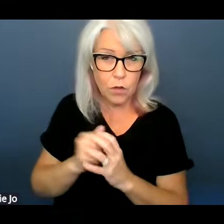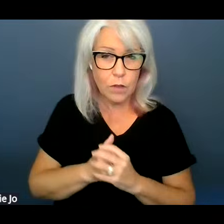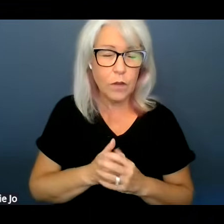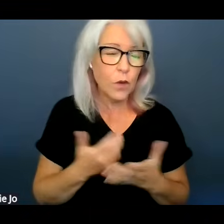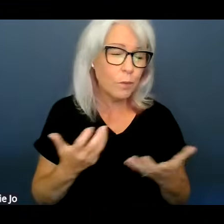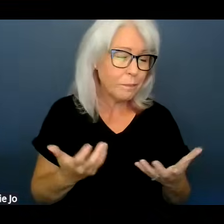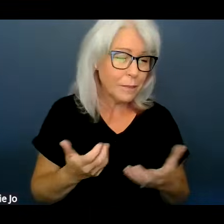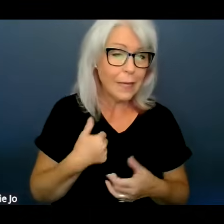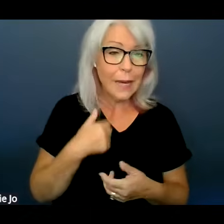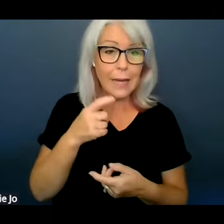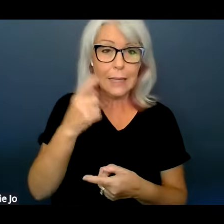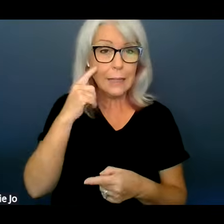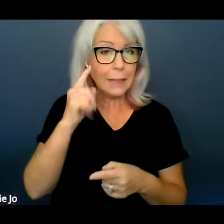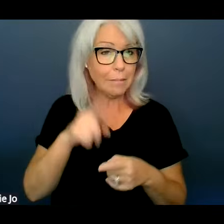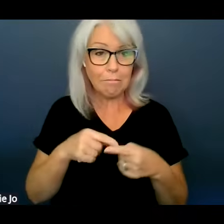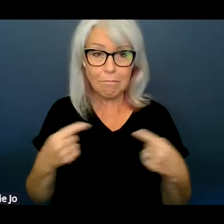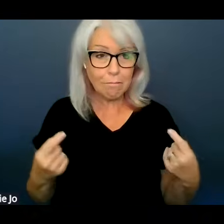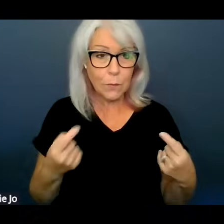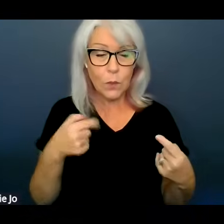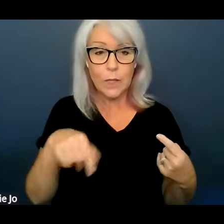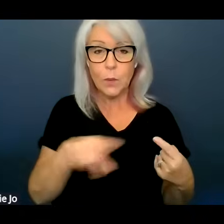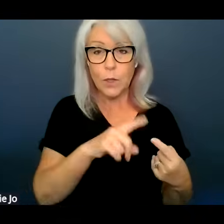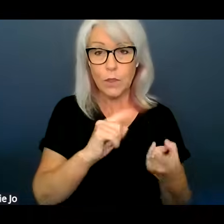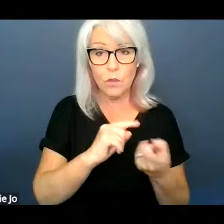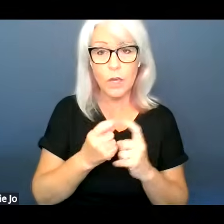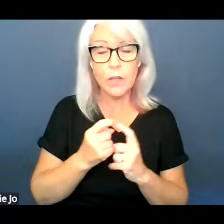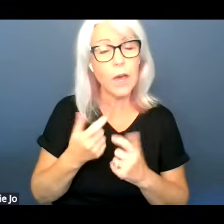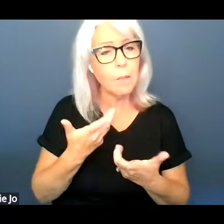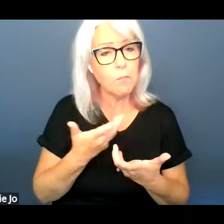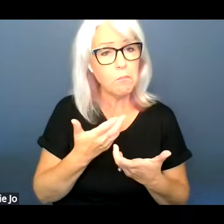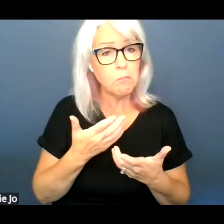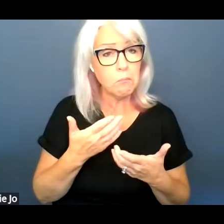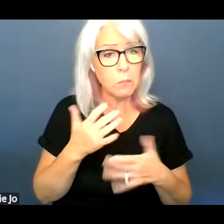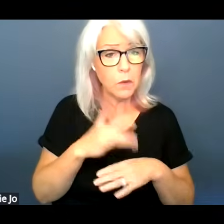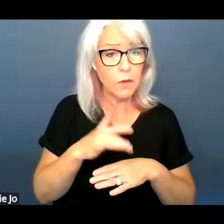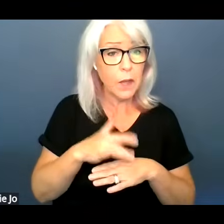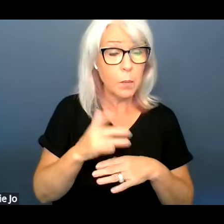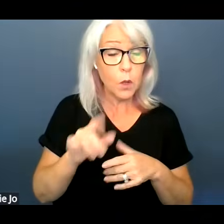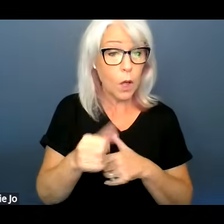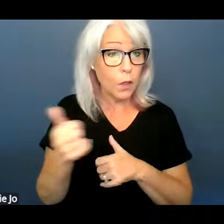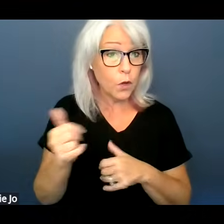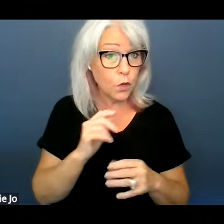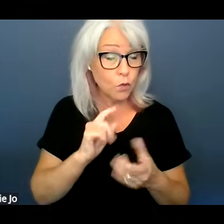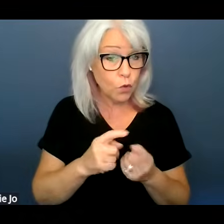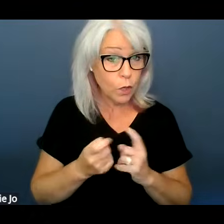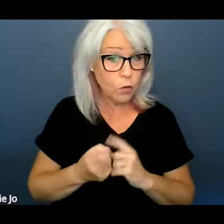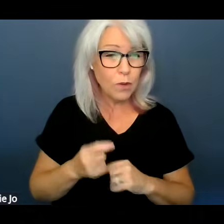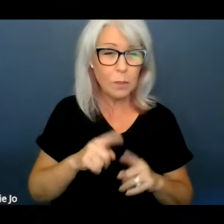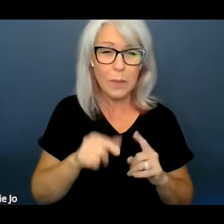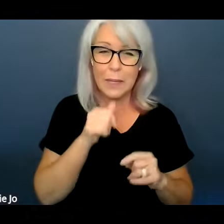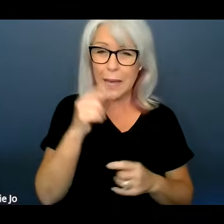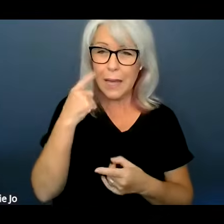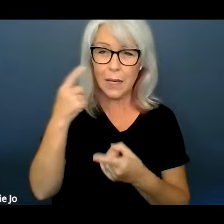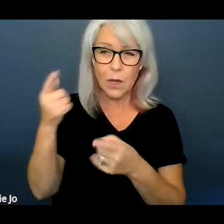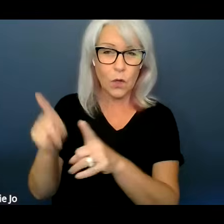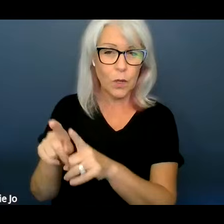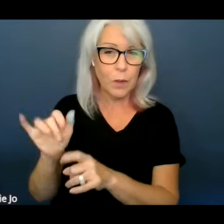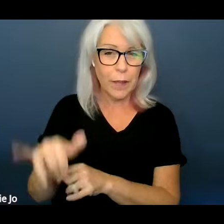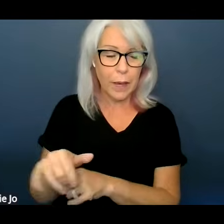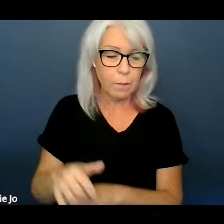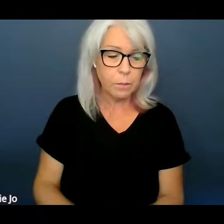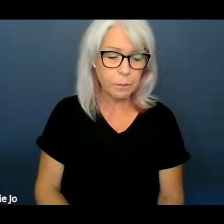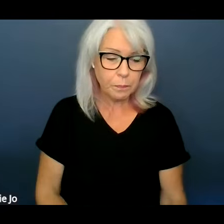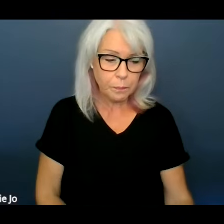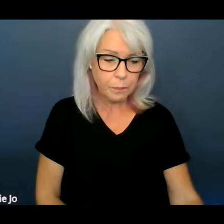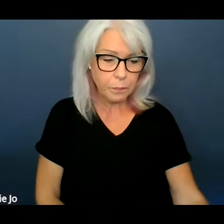with that change, obviously open to other types of changes, but just wanted to get that all out there as we're discussing these things. Say that again. Yeah.